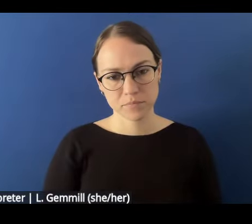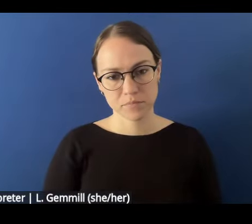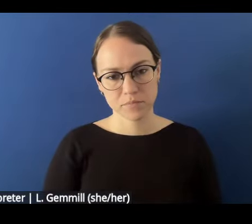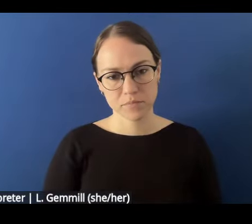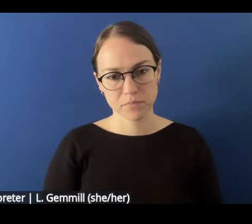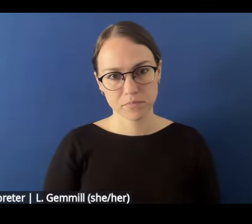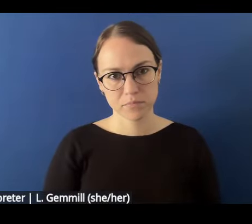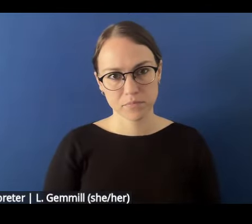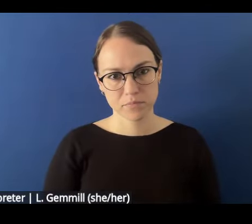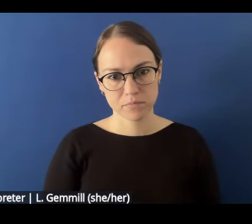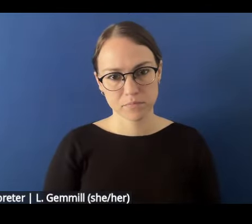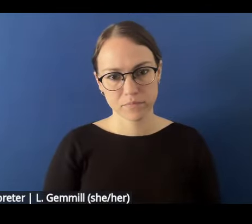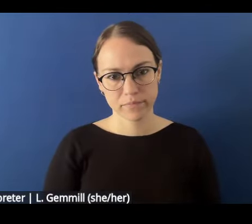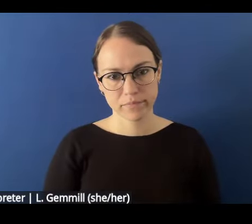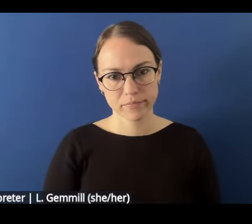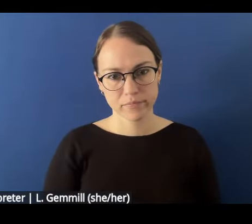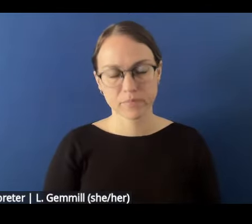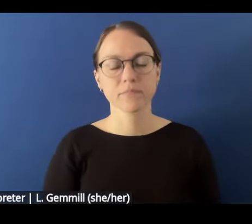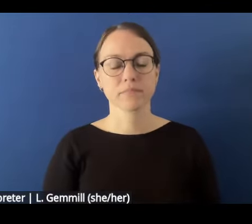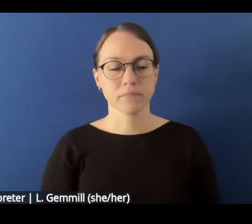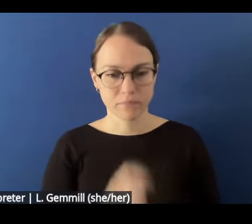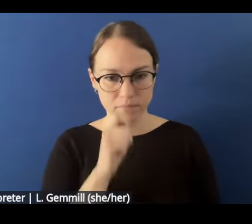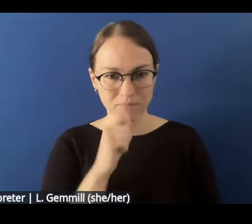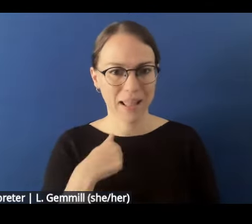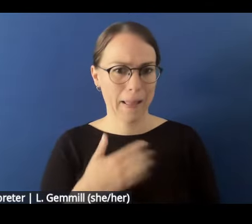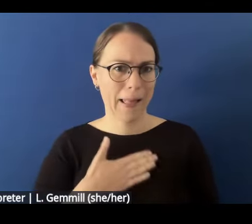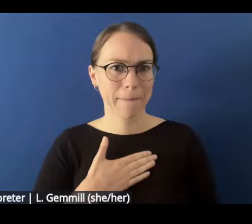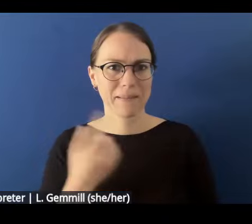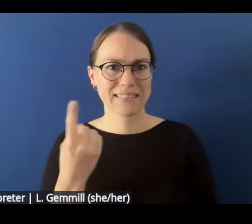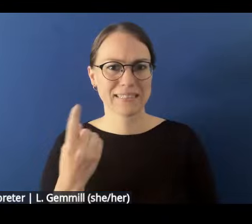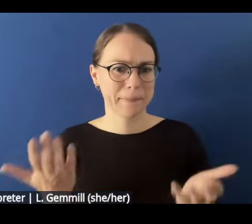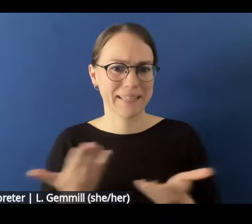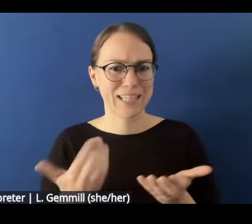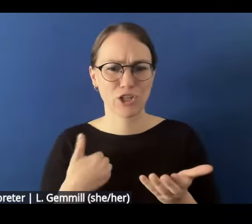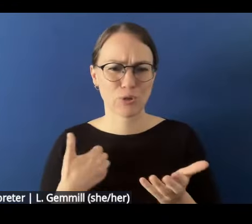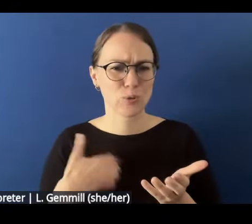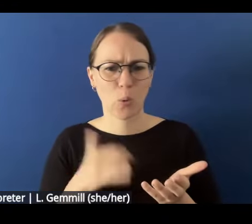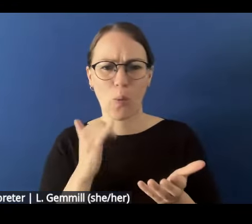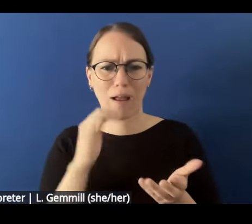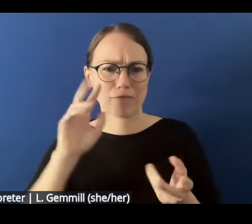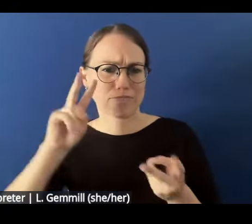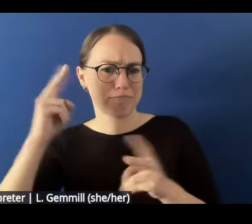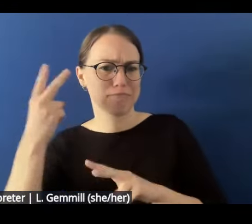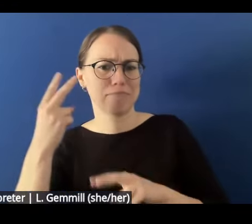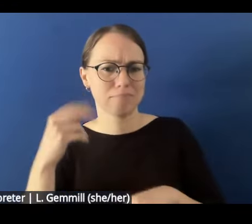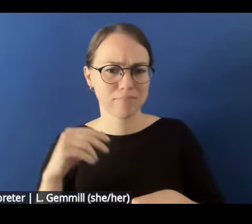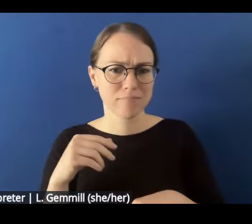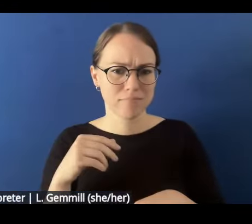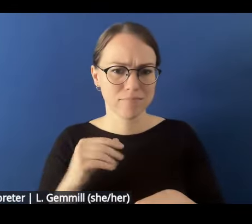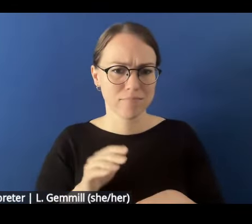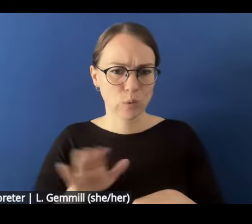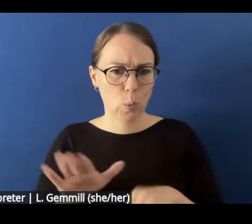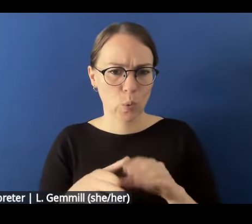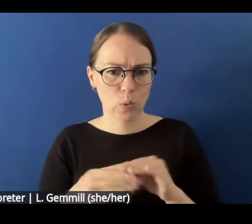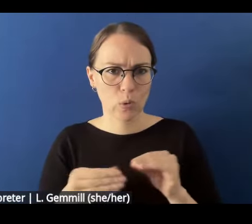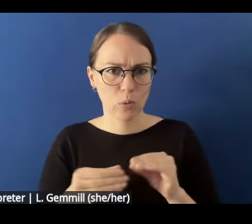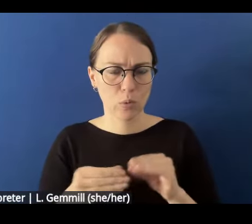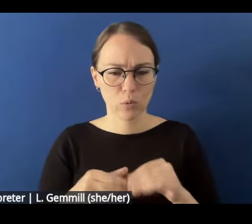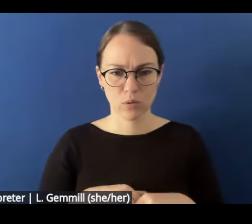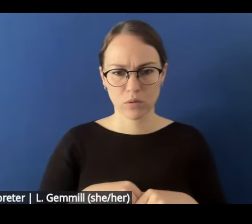with that judicial as well. So I'm glad somebody's here because I certainly don't want to misrepresent anything either that was being said. So That was a gentle way